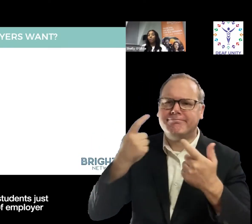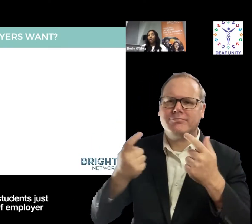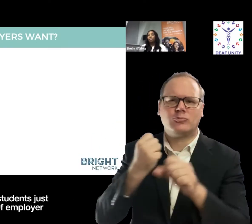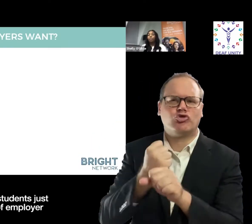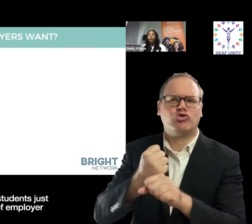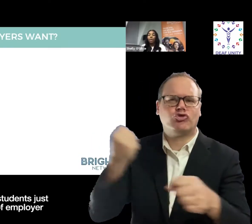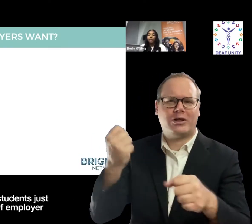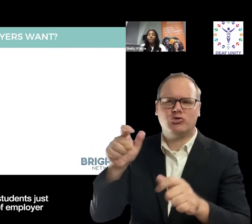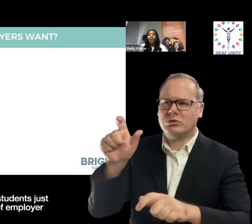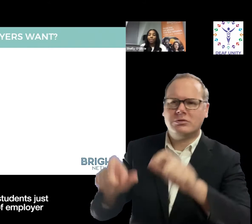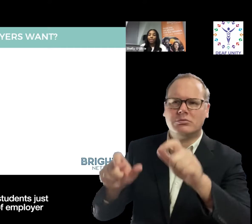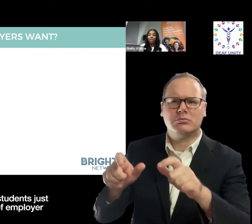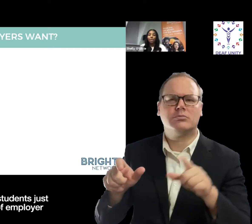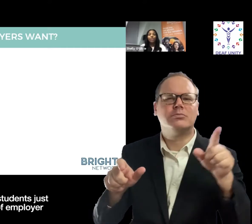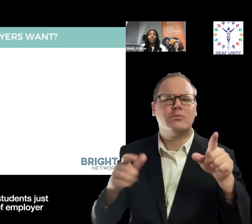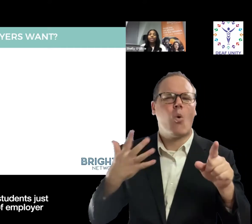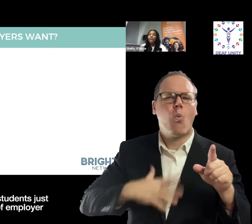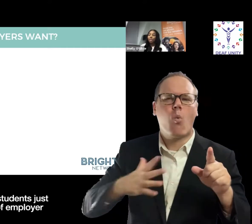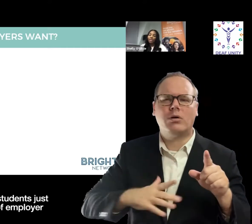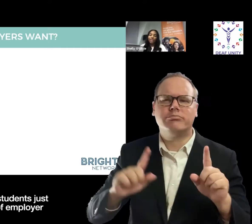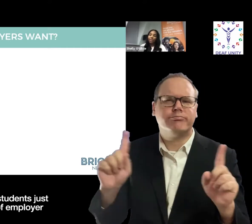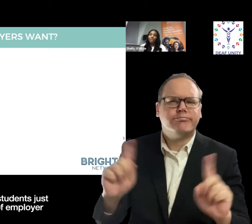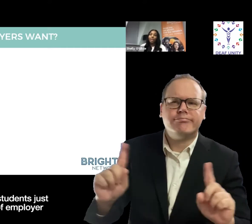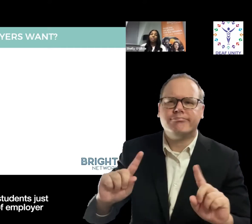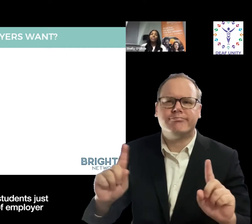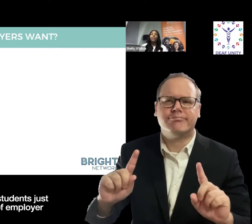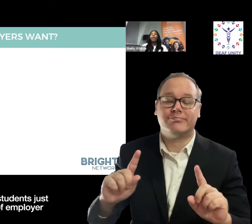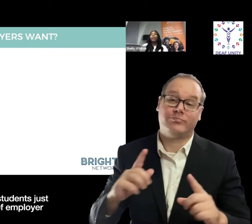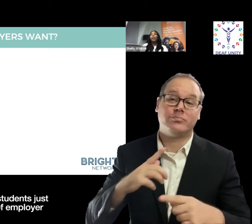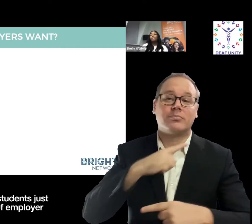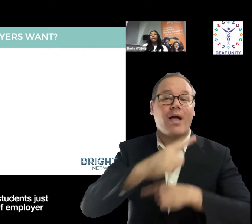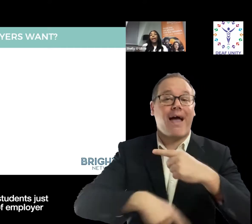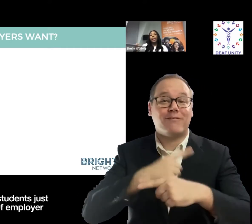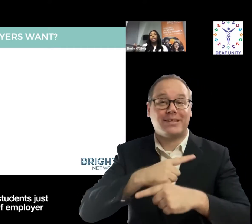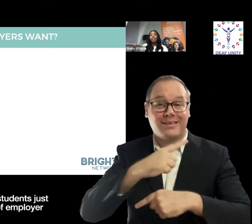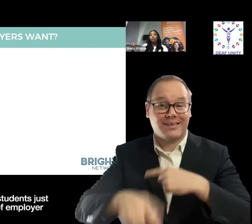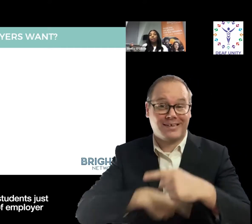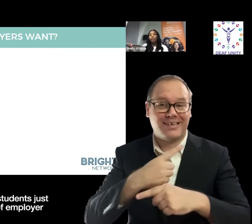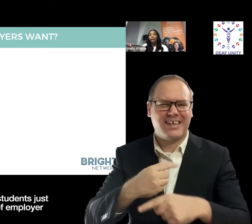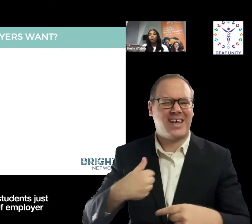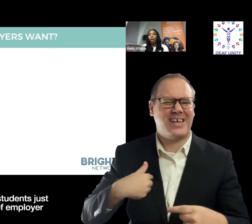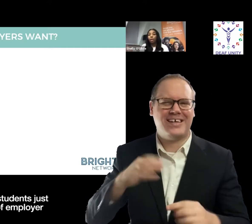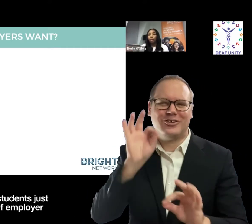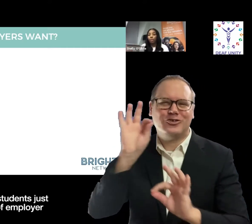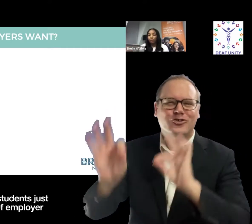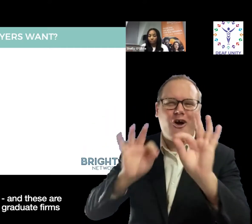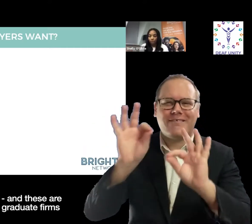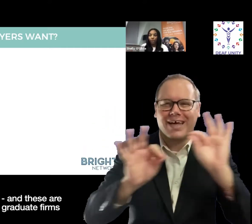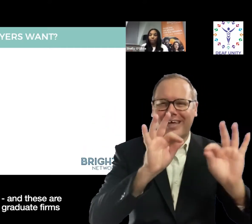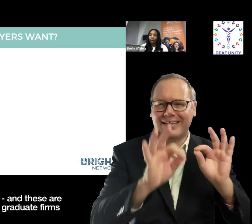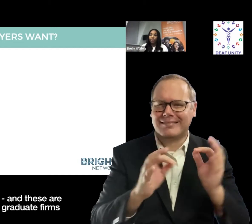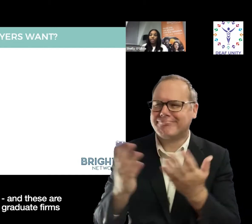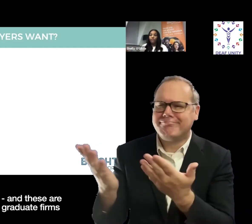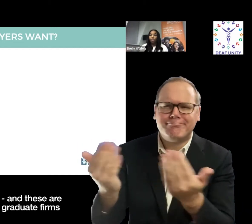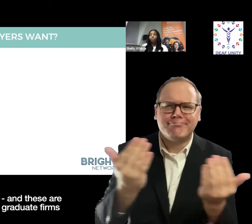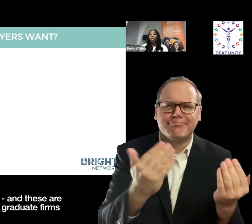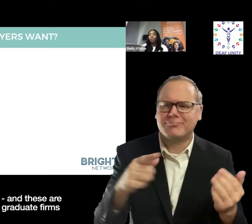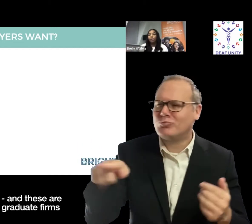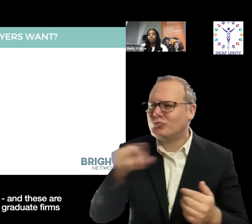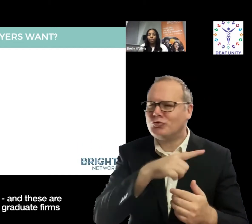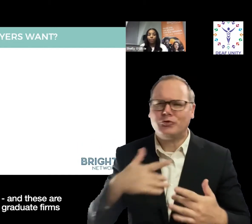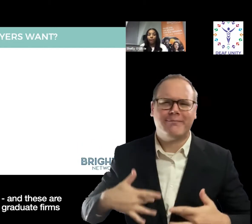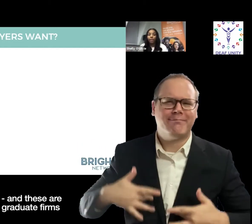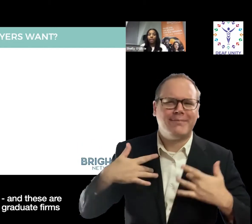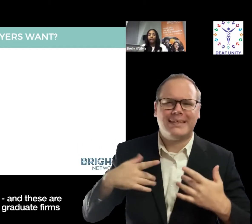of 400,000 students, just like yourselves, and our network of employer partners, over